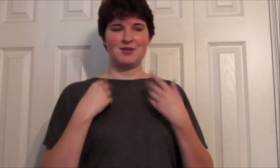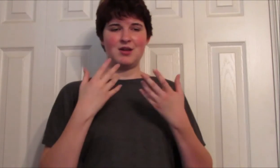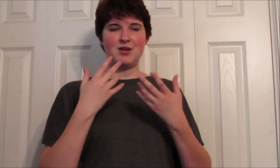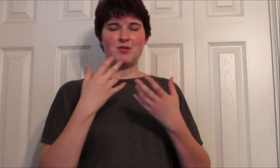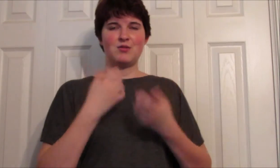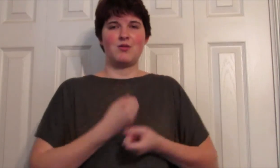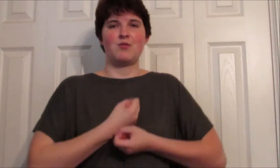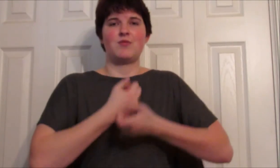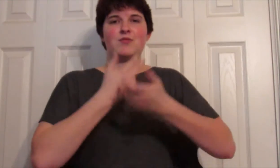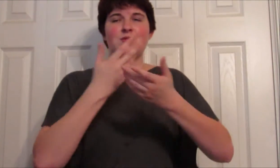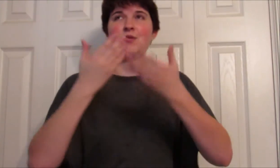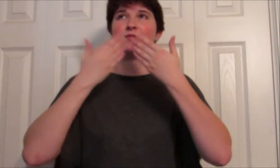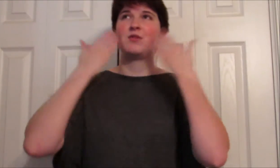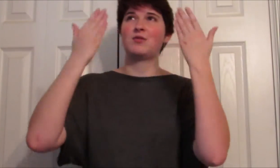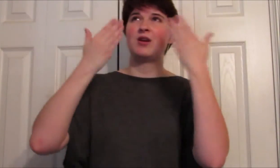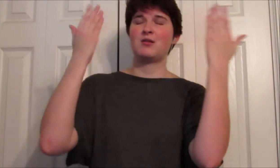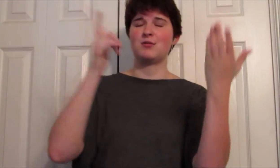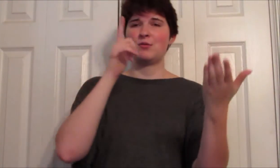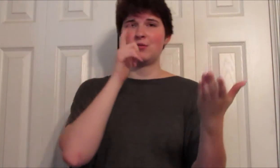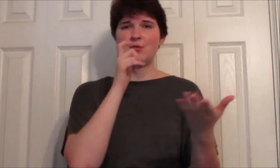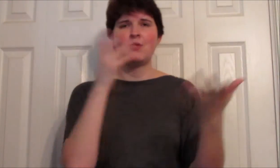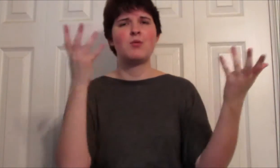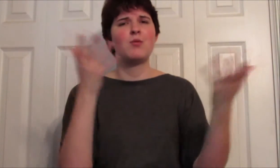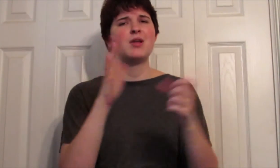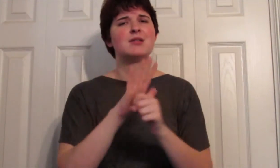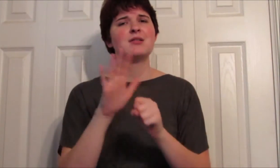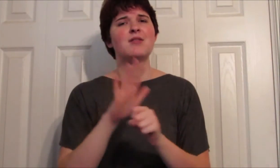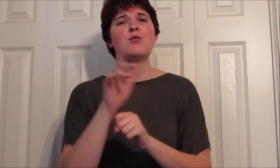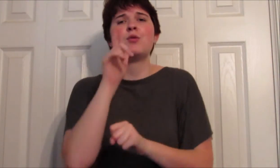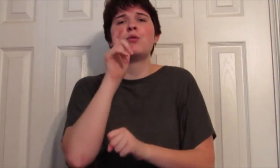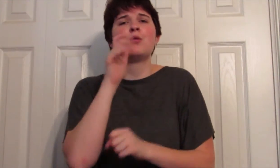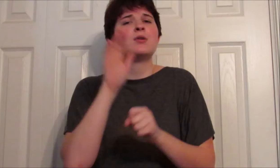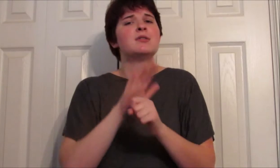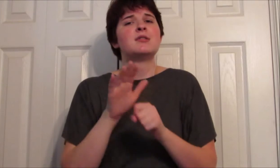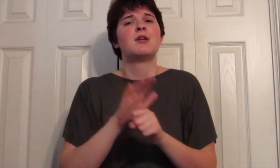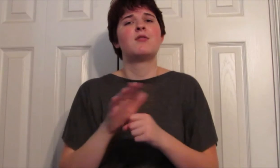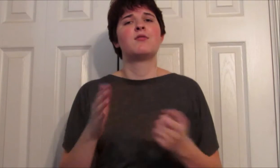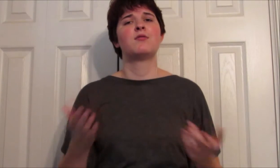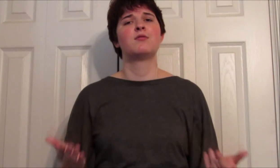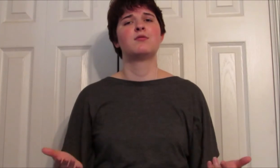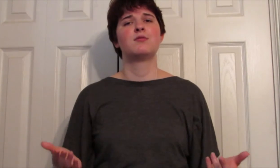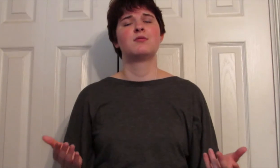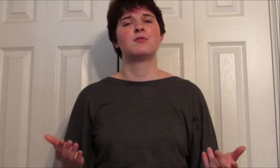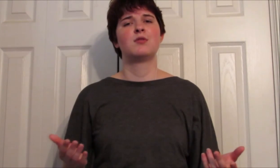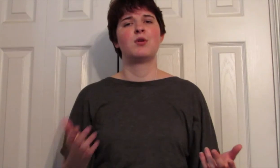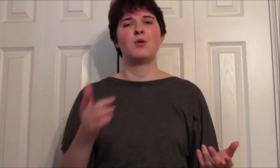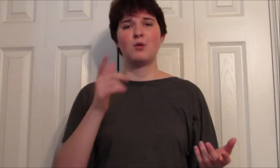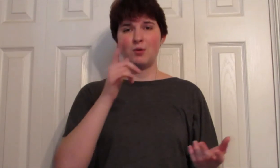gratitude? What is enough? Who is enough? Whom shall we